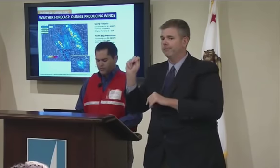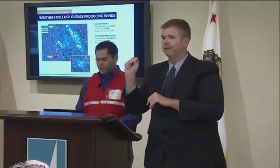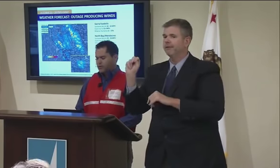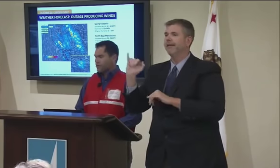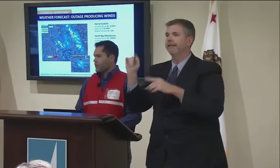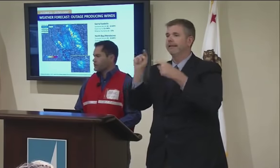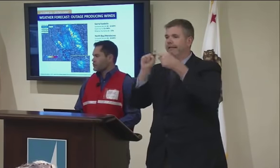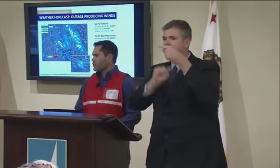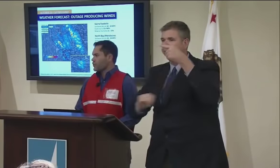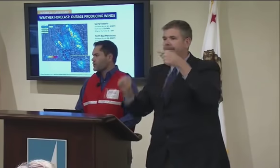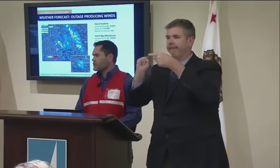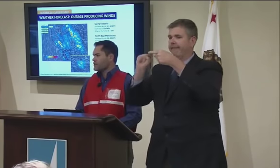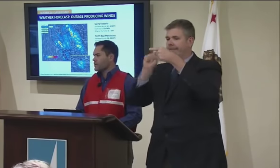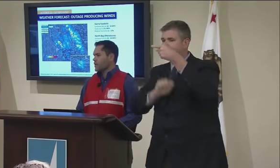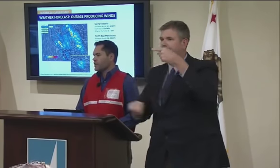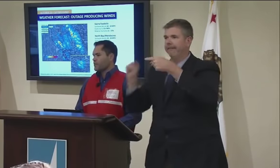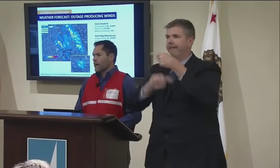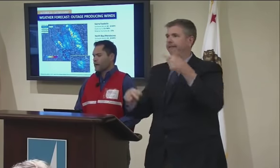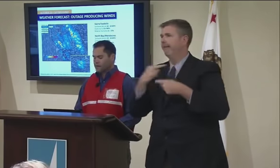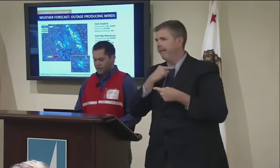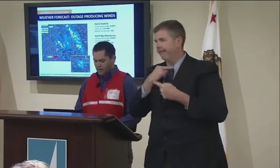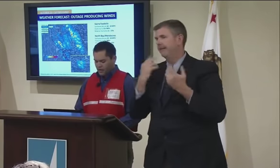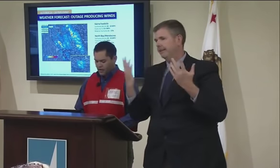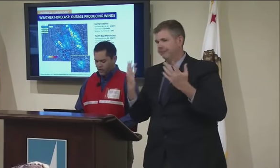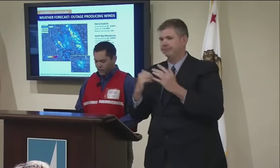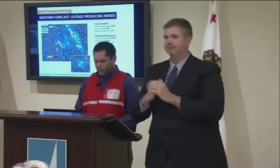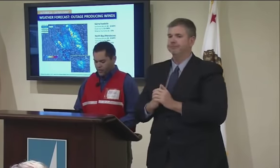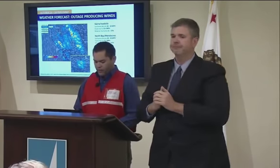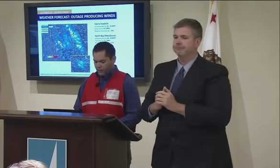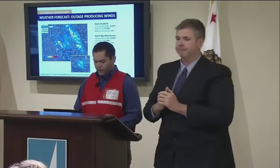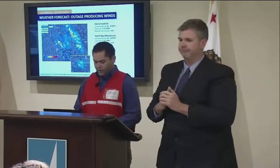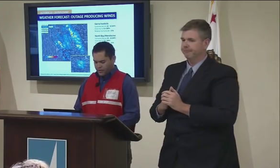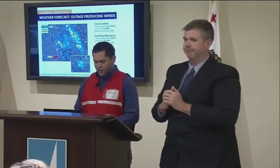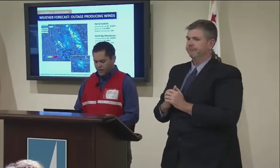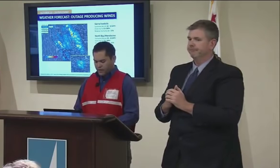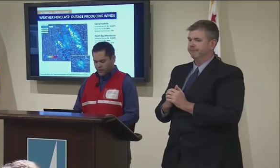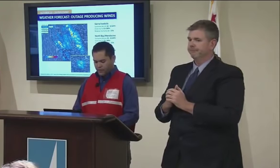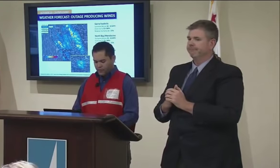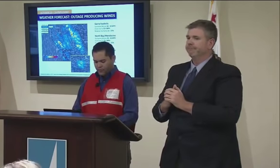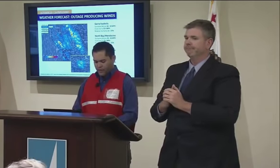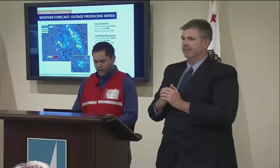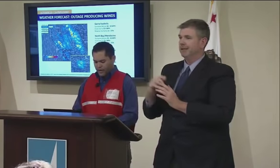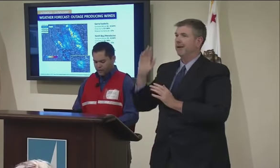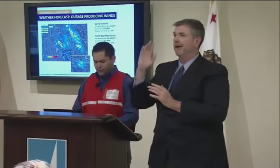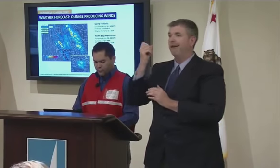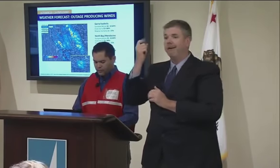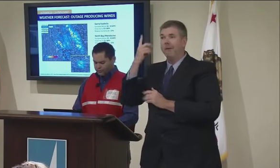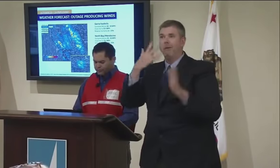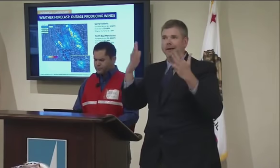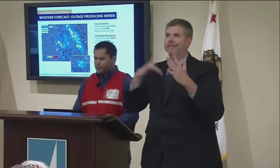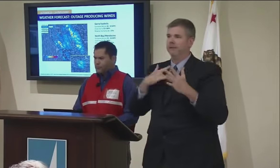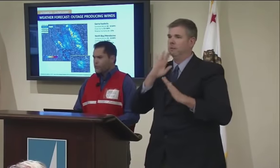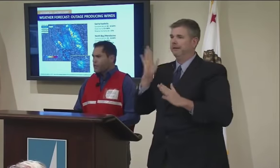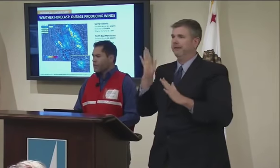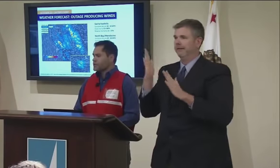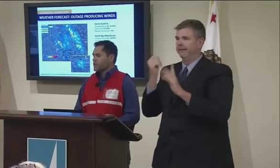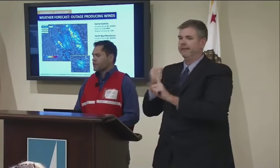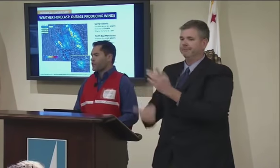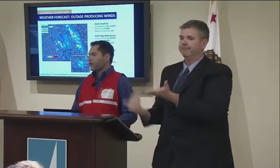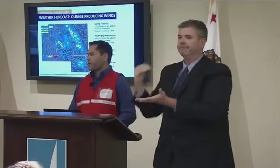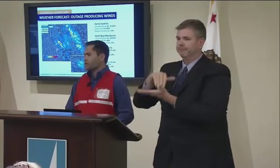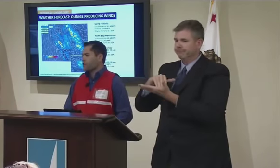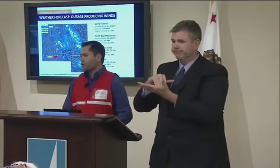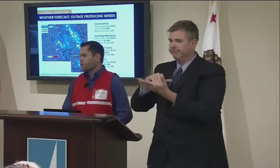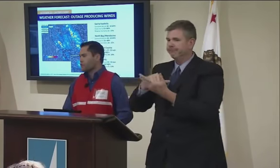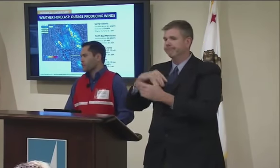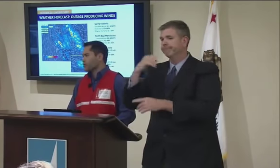a second period of offshore winds that may impact Northern California Saturday night through Monday afternoon. Some of